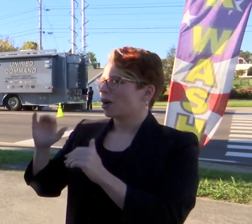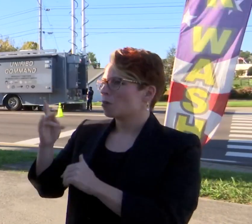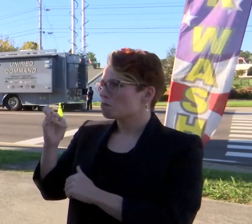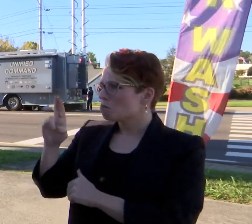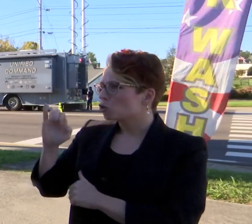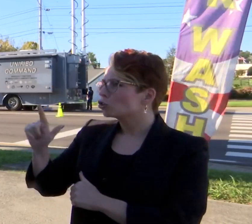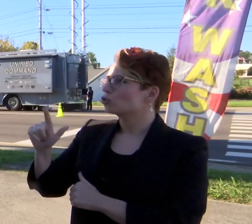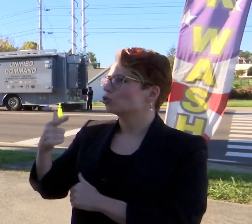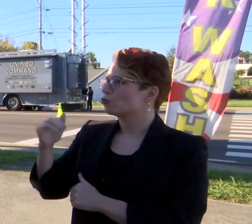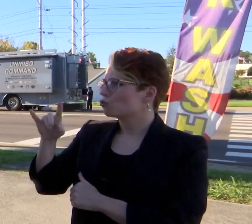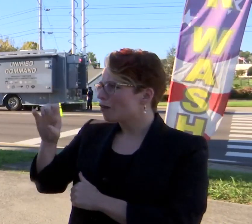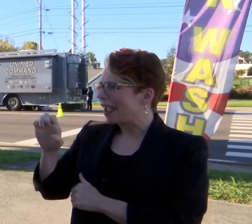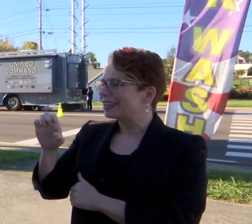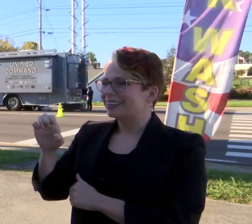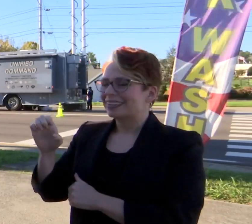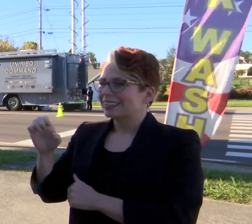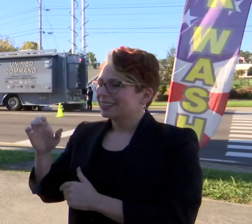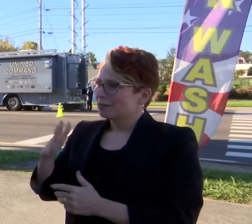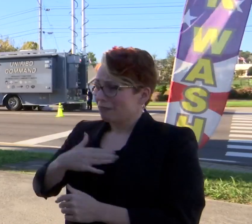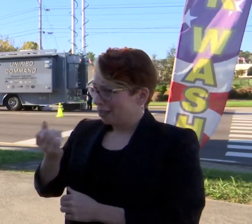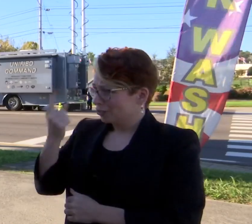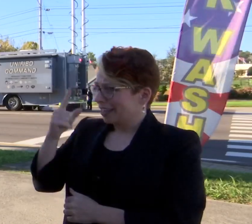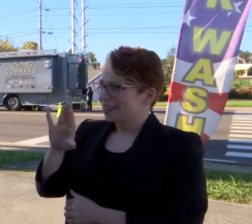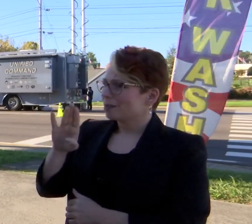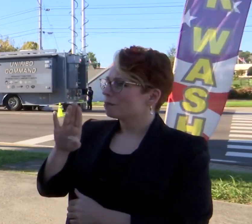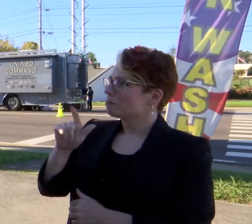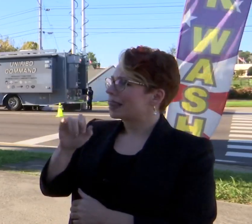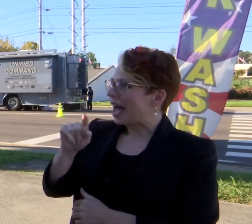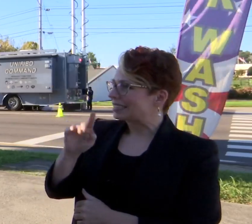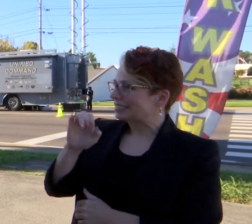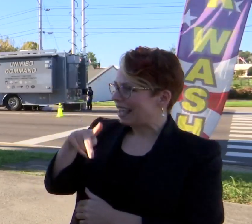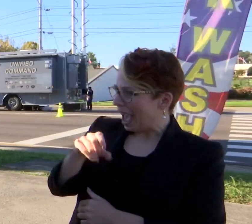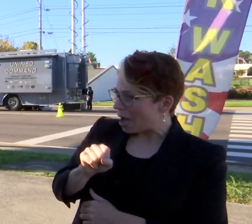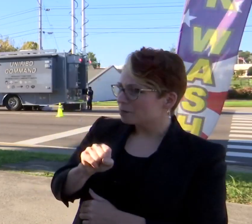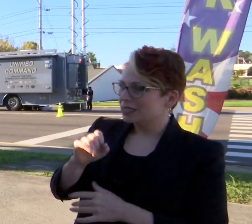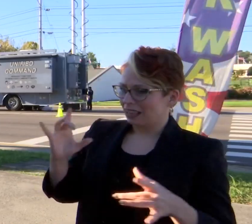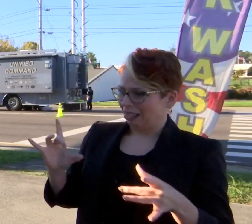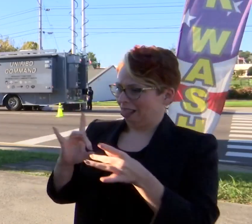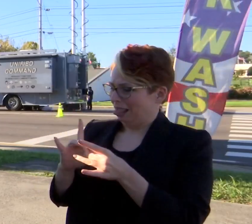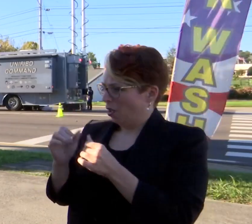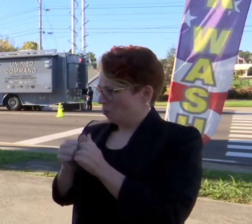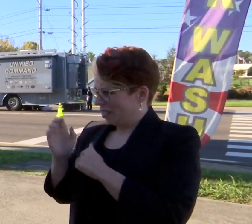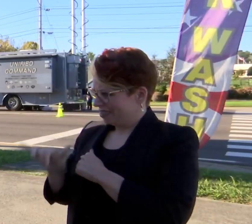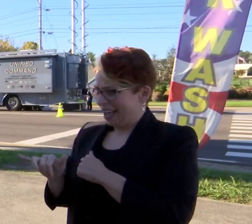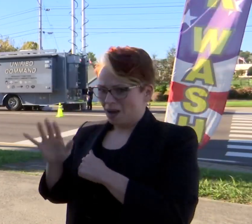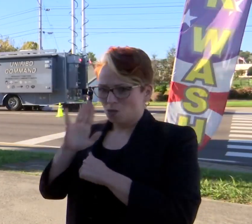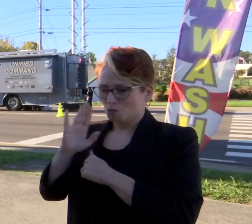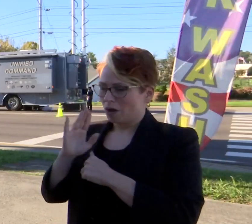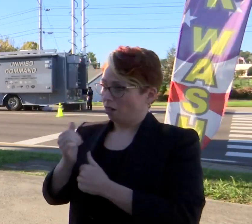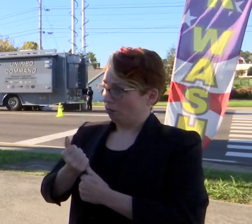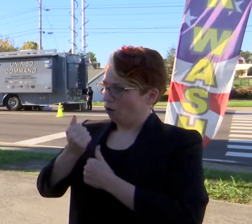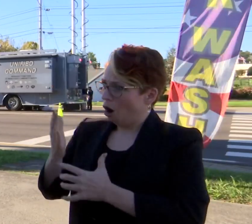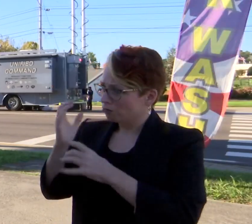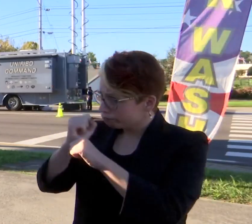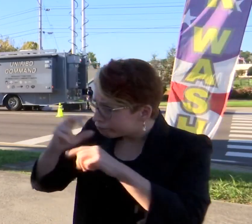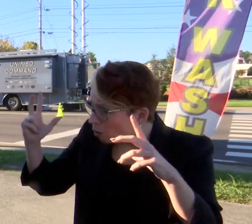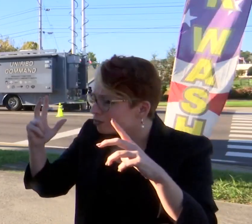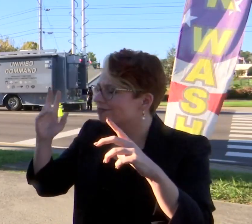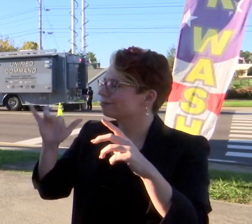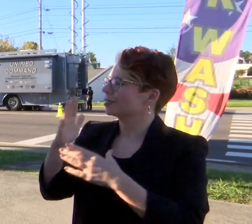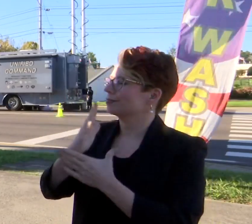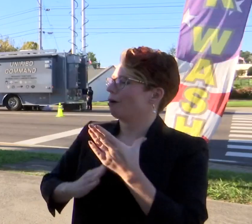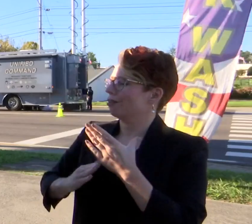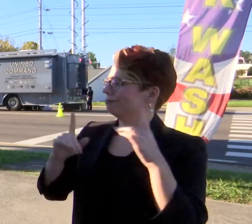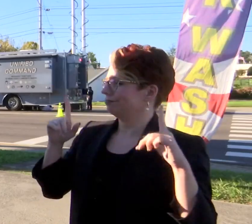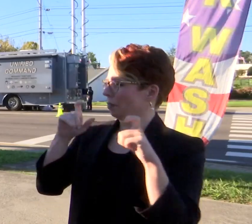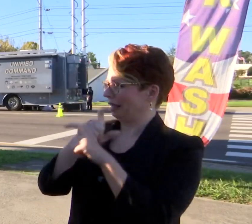attach directly to the explosive to create the spark that would then create the detonation. So that's part of the complication we're dealing with, is